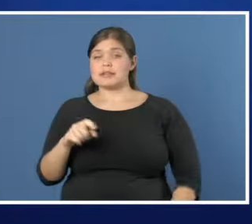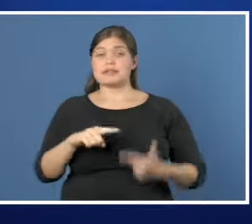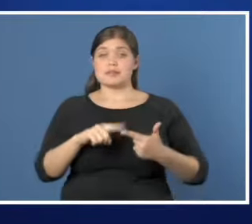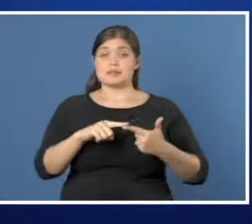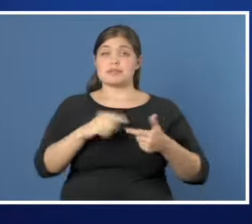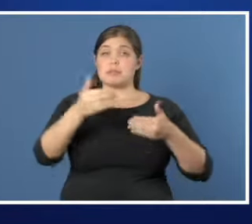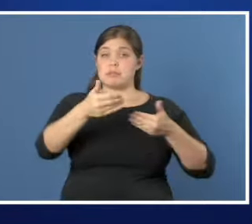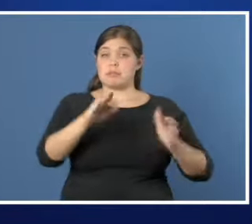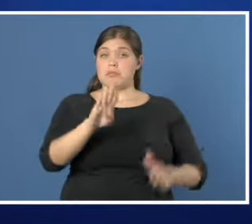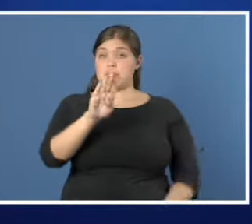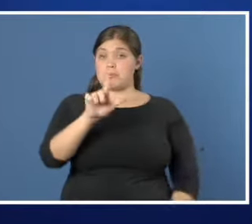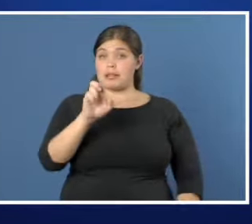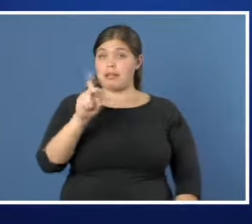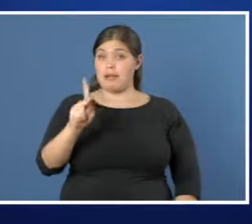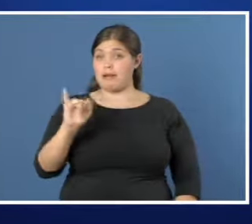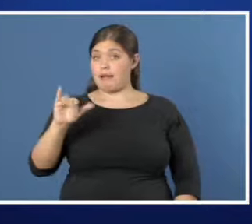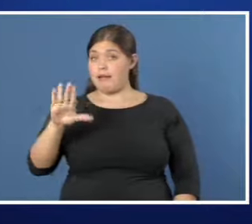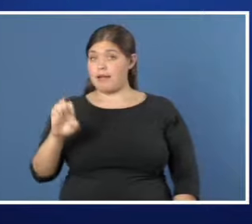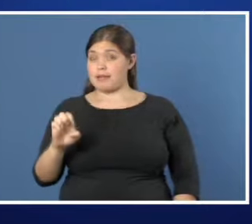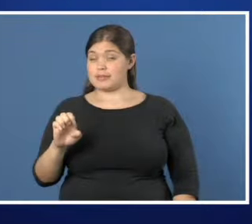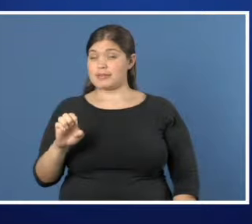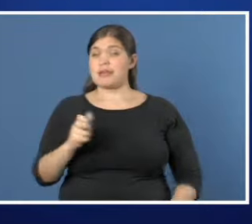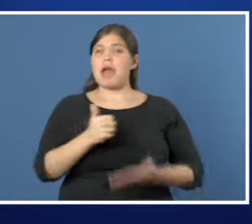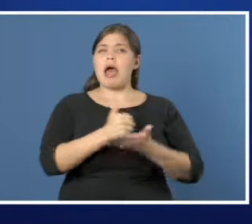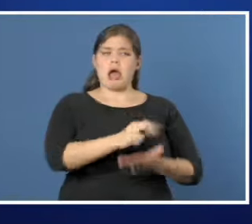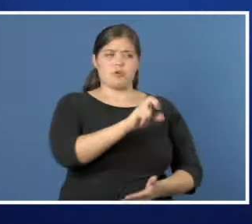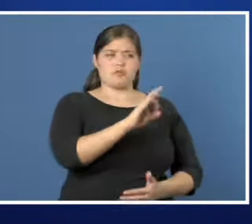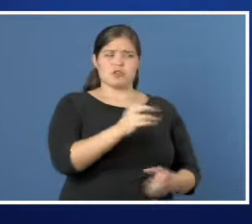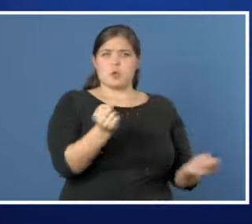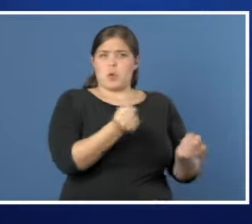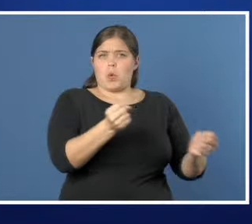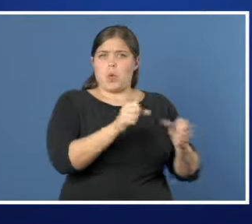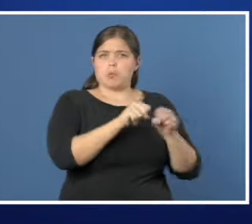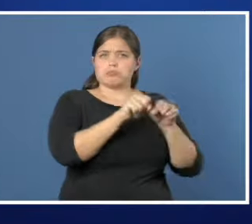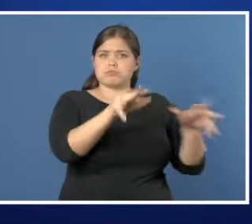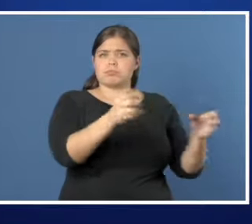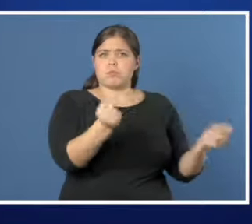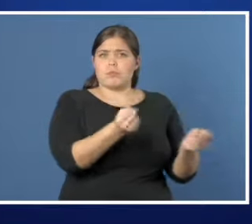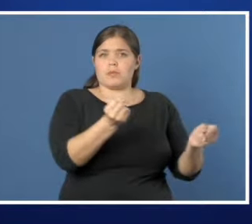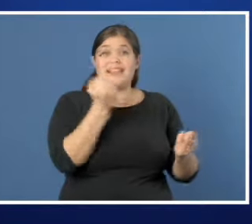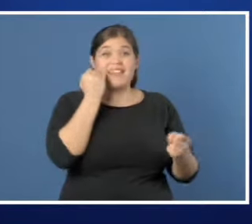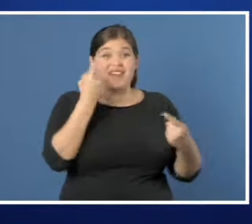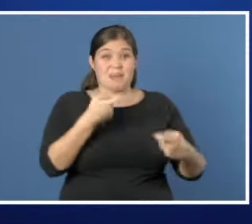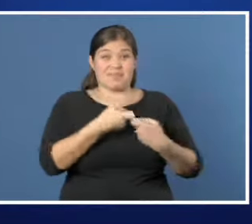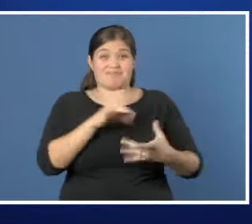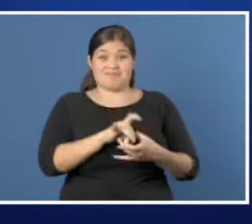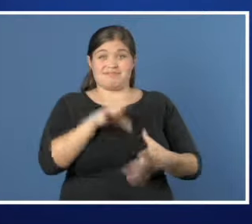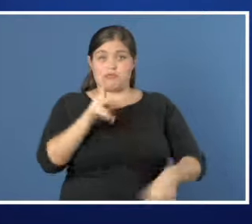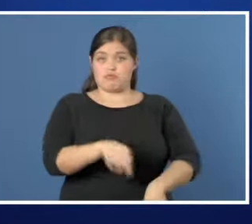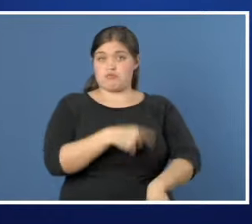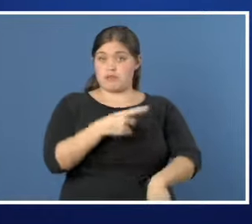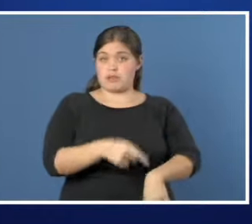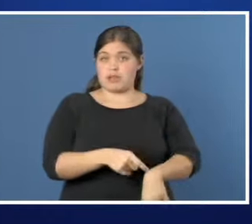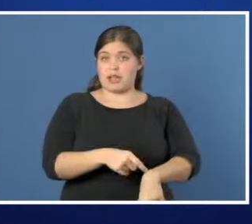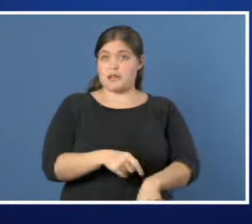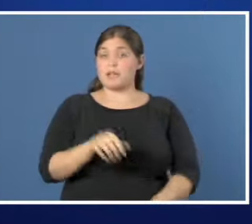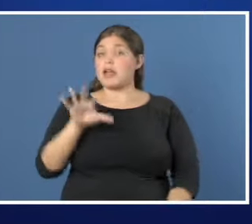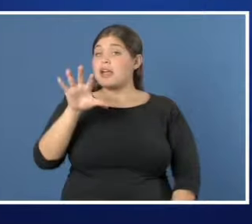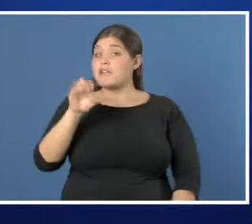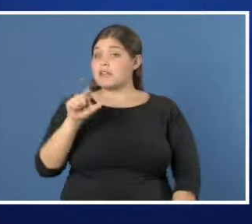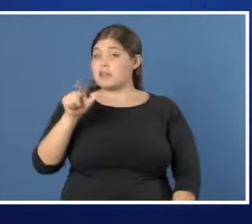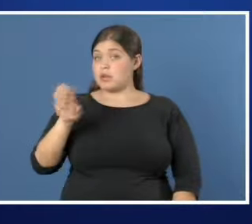Obtain dry or block ice to keep your refrigerator as cold as possible if the power is going to be out for